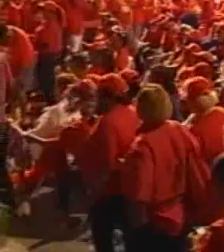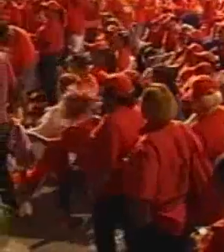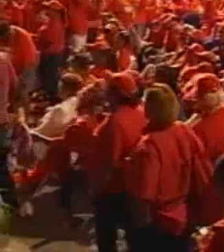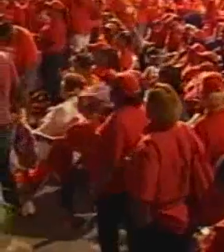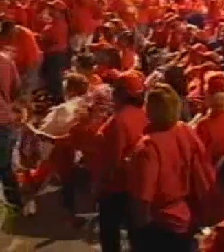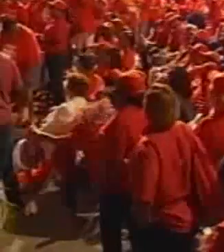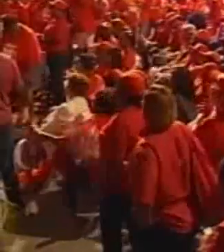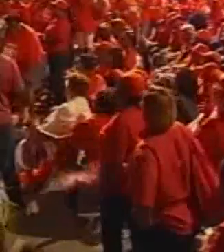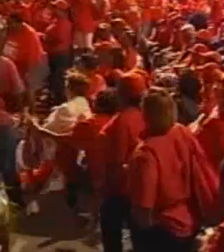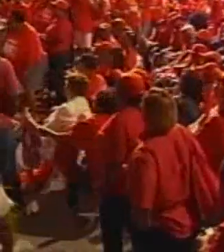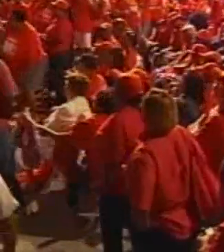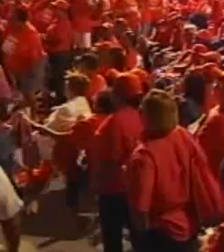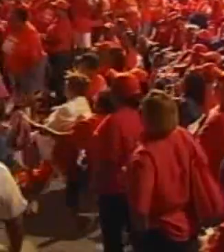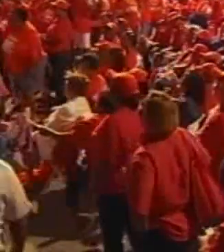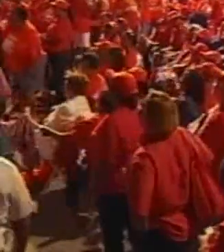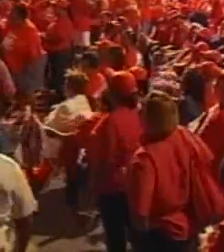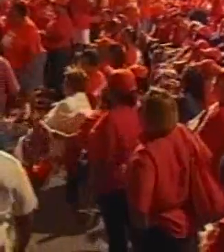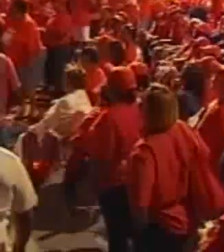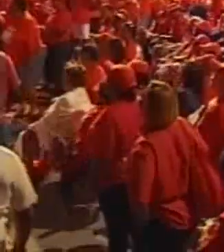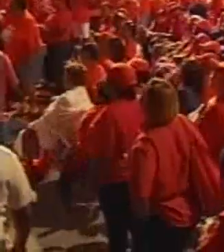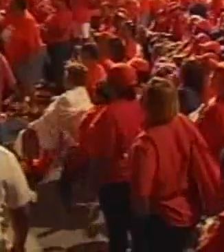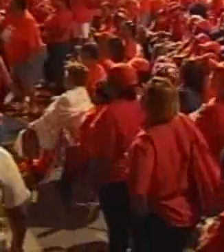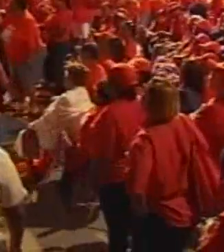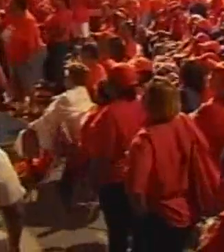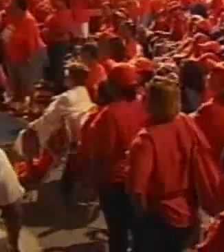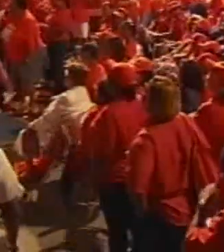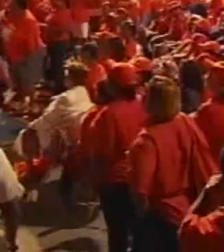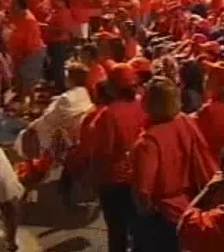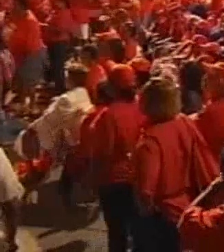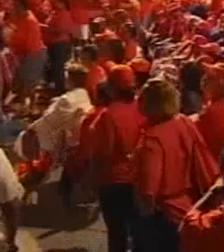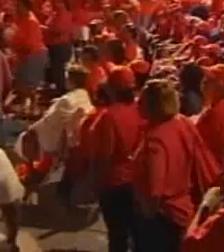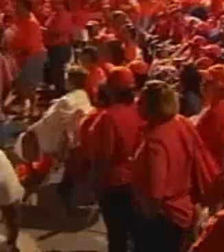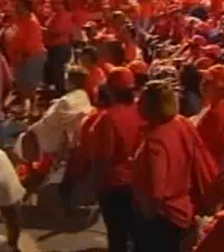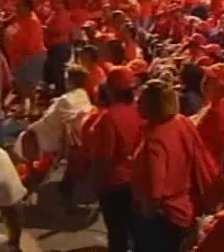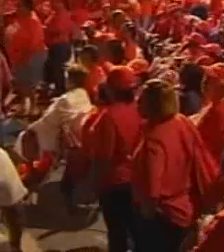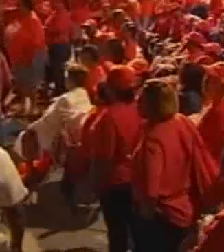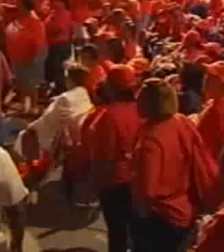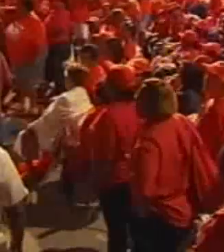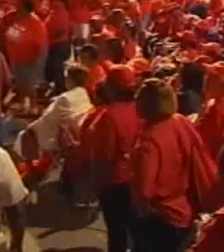And I'm glad Chippy come, because Chippy's going to be an important part of our team.